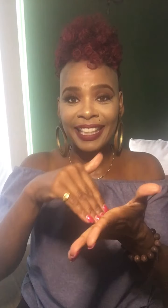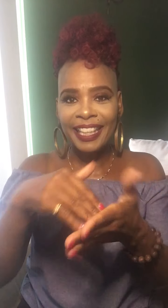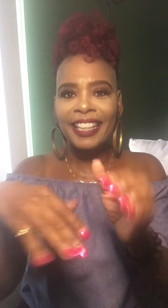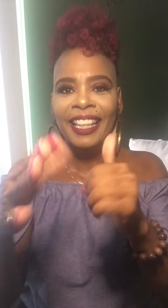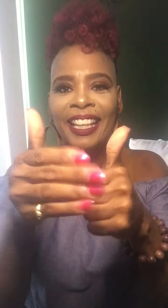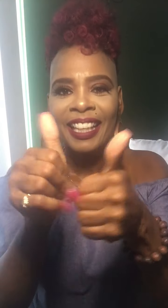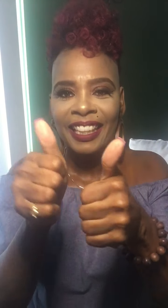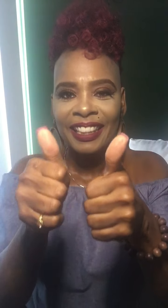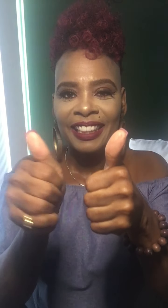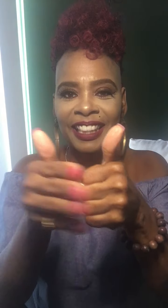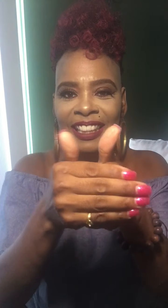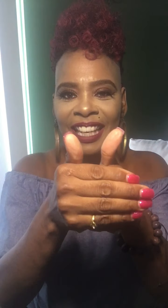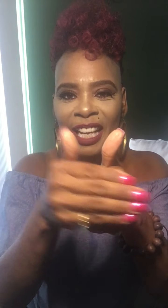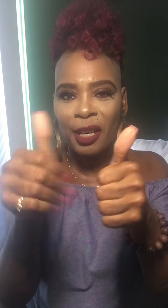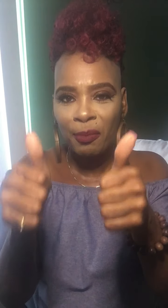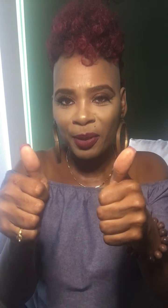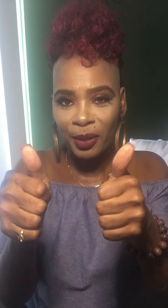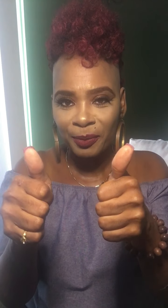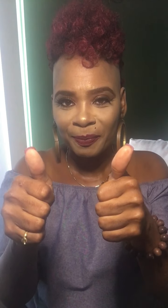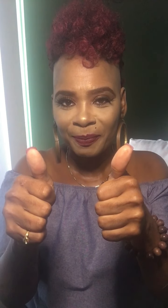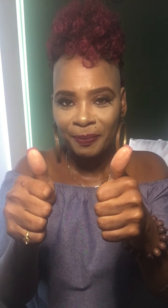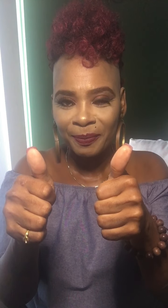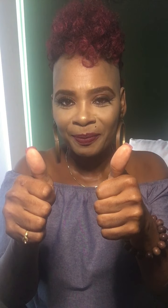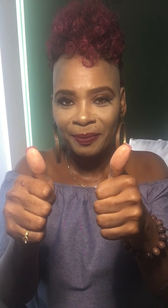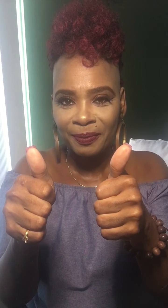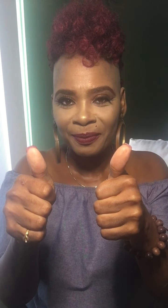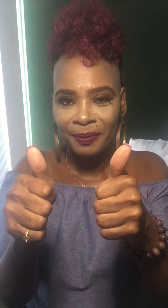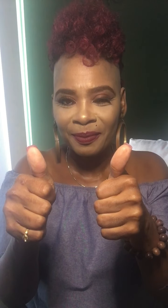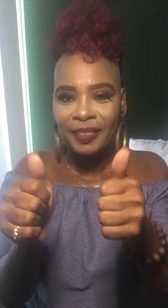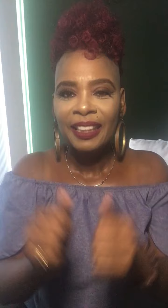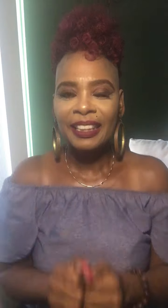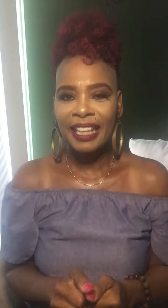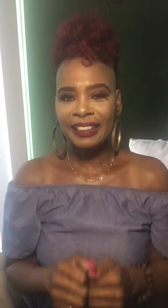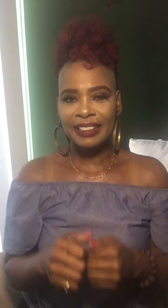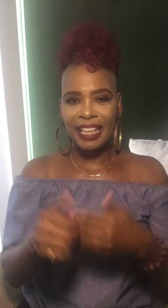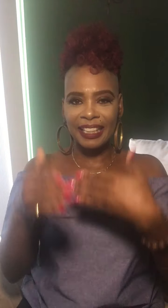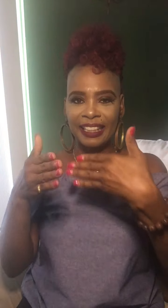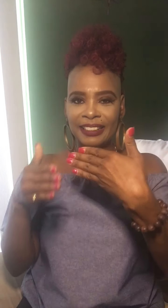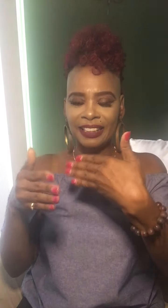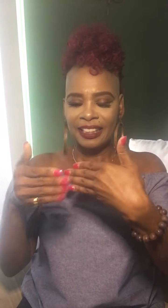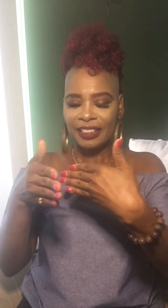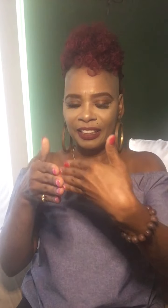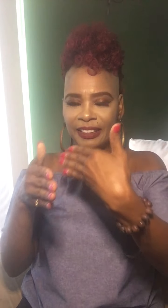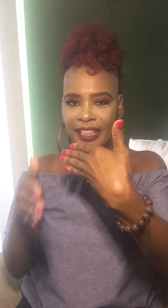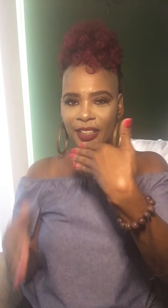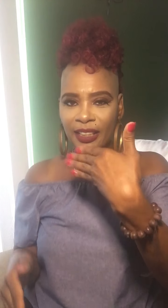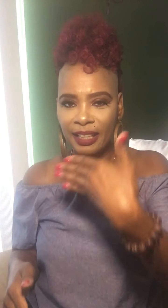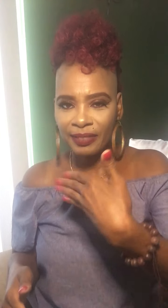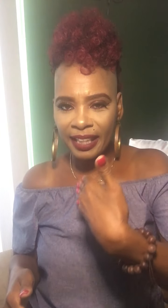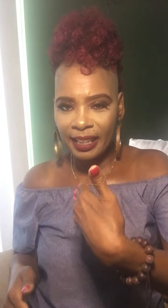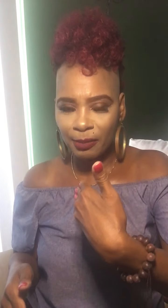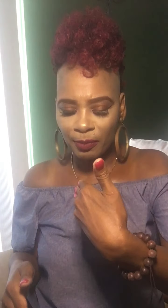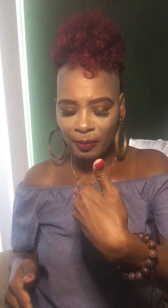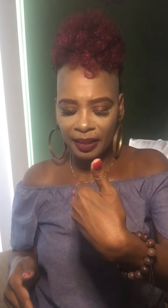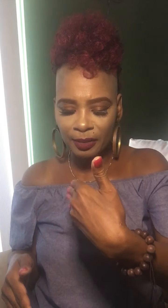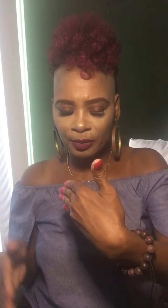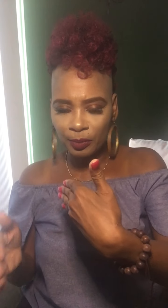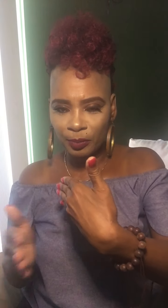Again, neighbor. The next sign is you take your left hand, make